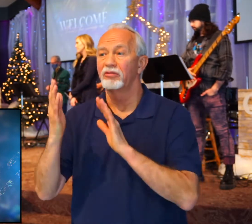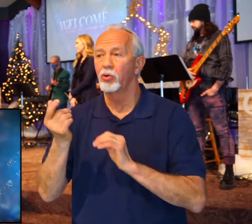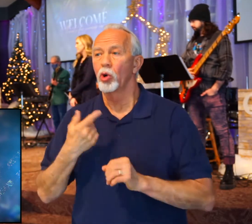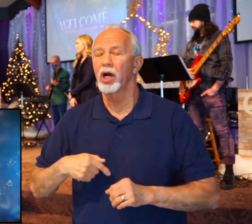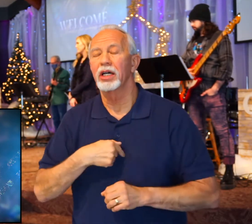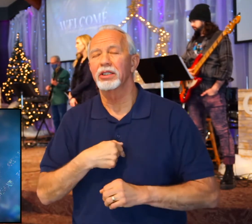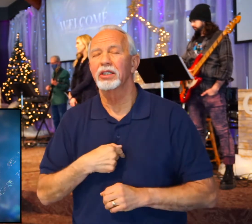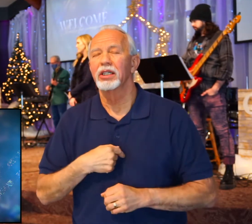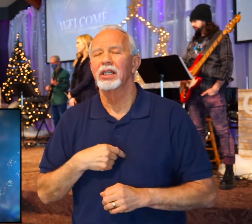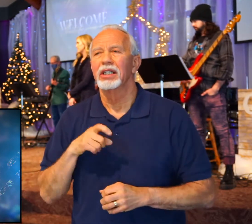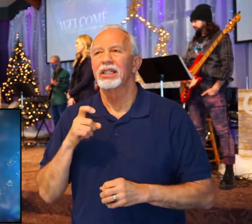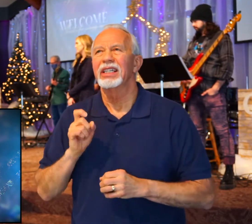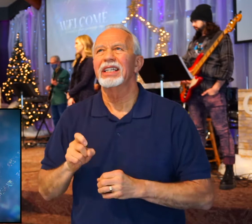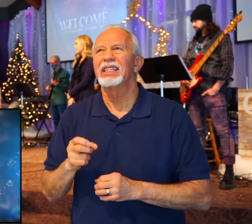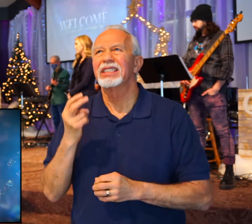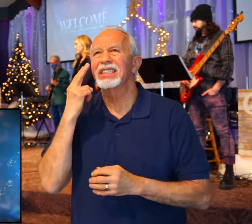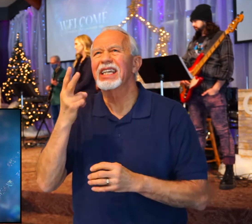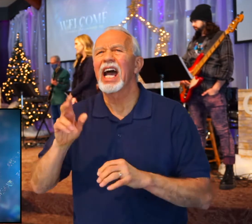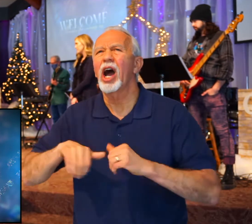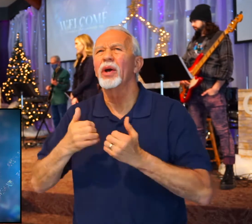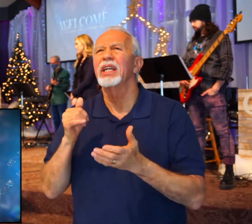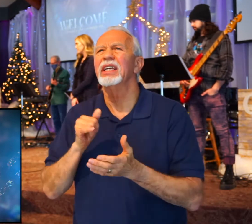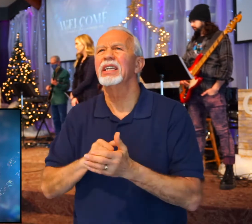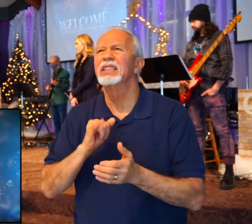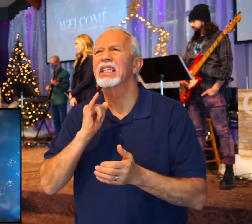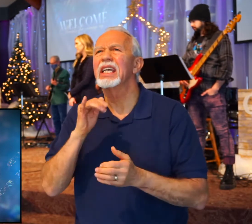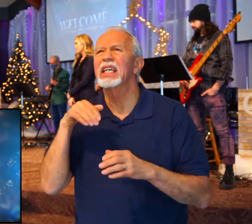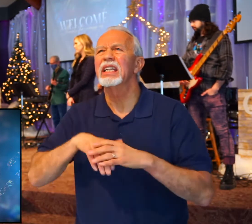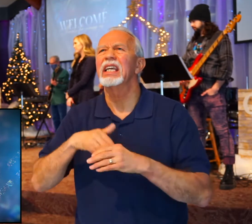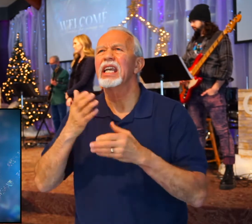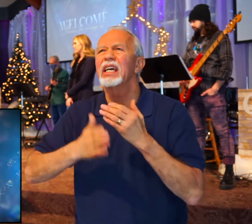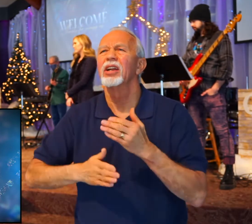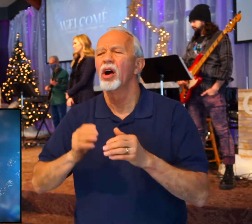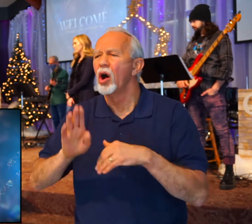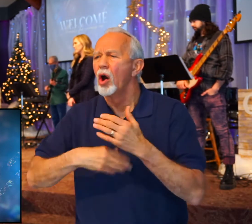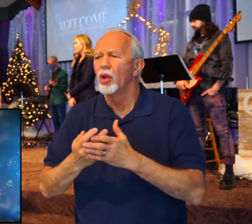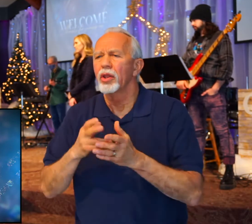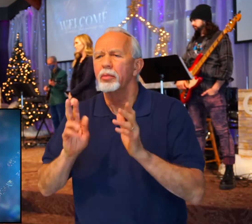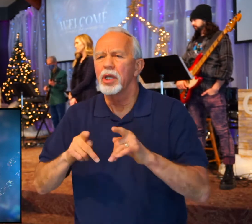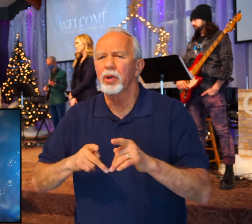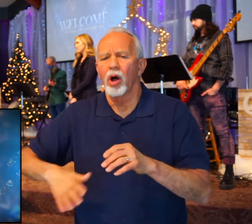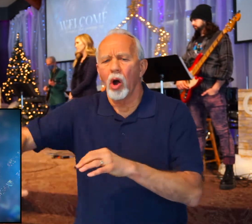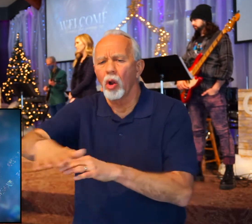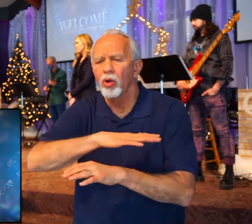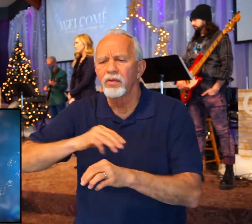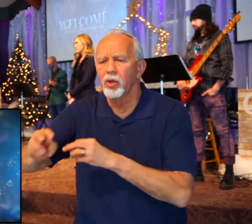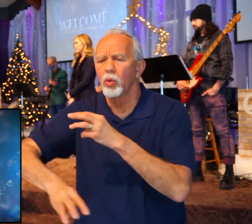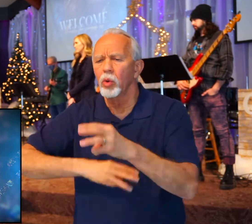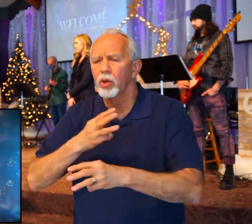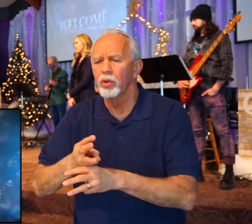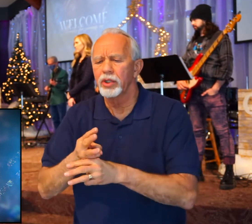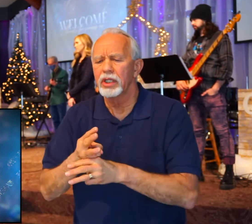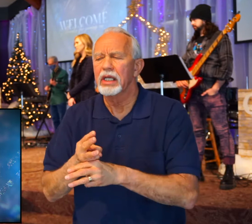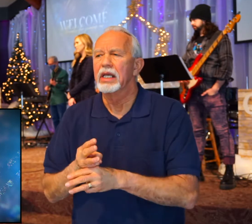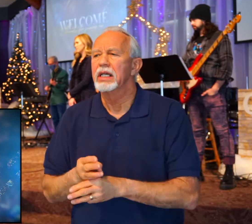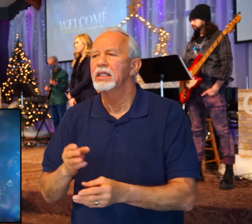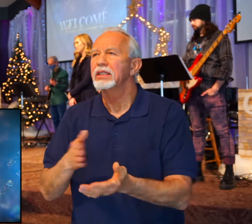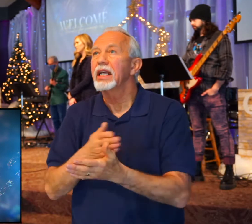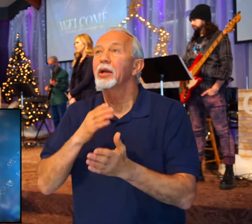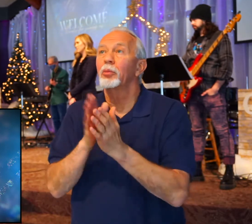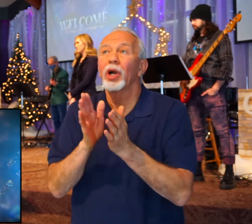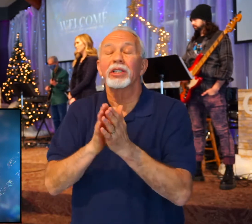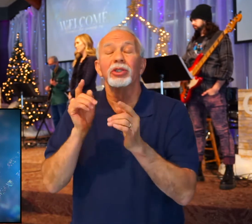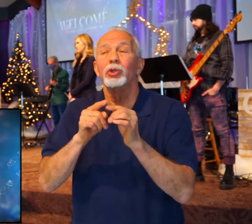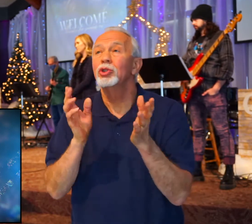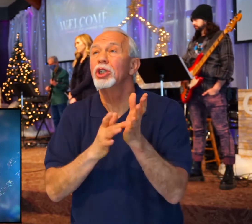how it's going to be in the end. We're going to see all these people from all over, all the nations, all the people groups of the world, singing praises to